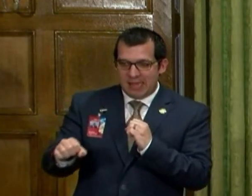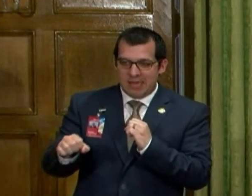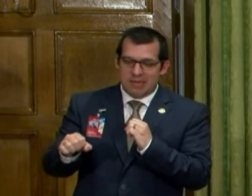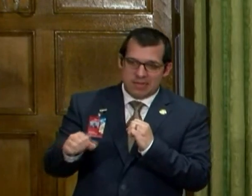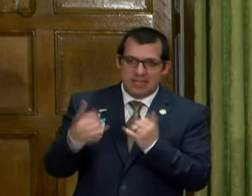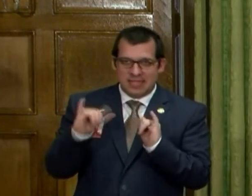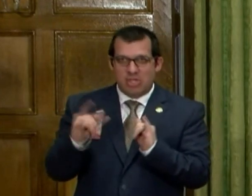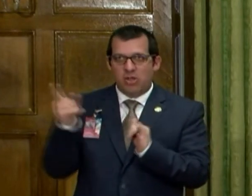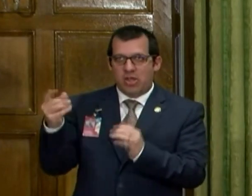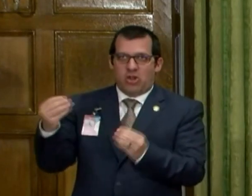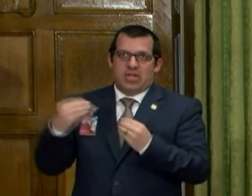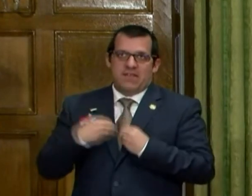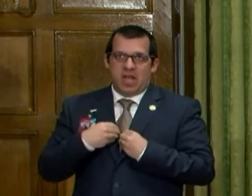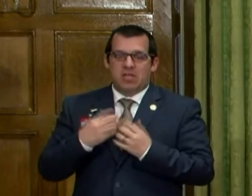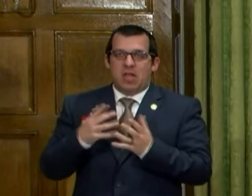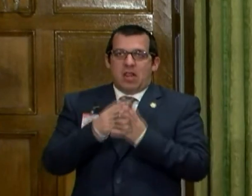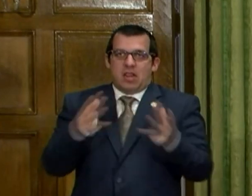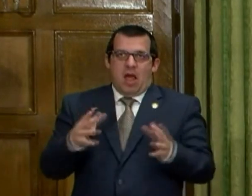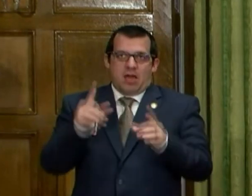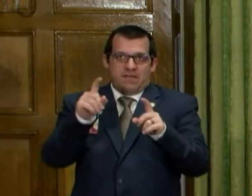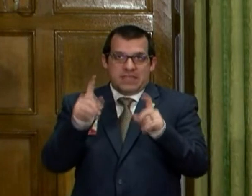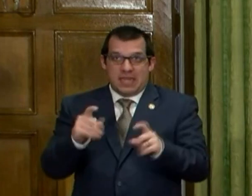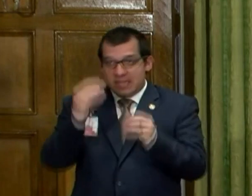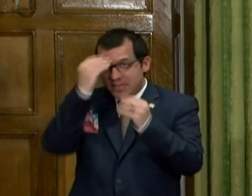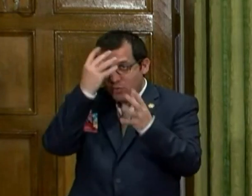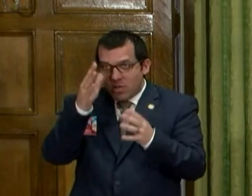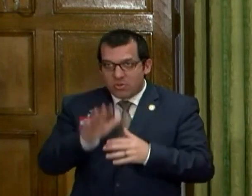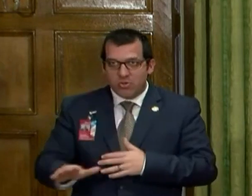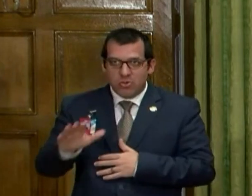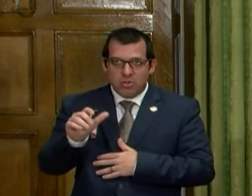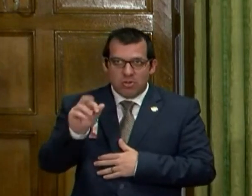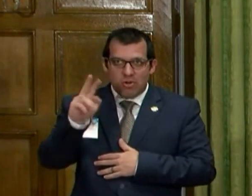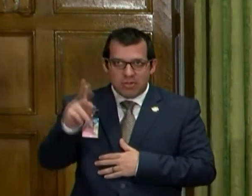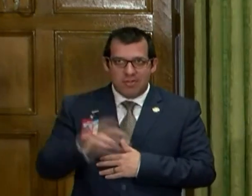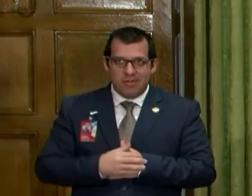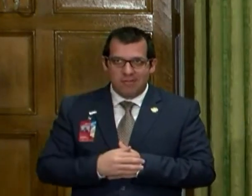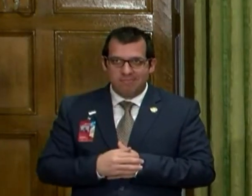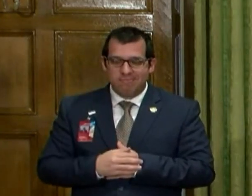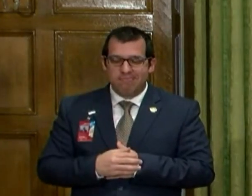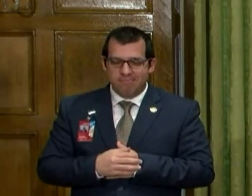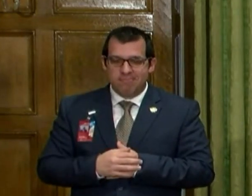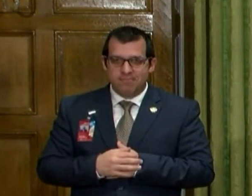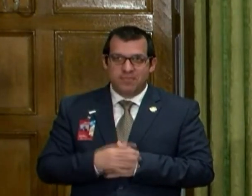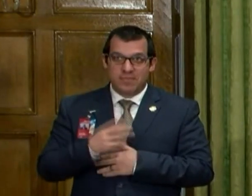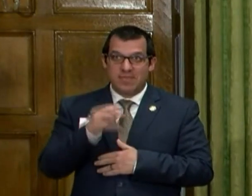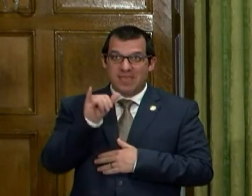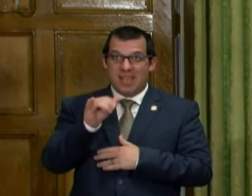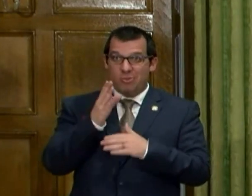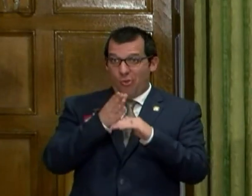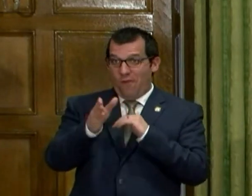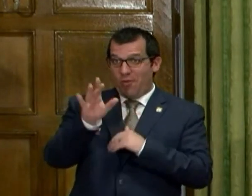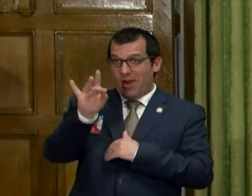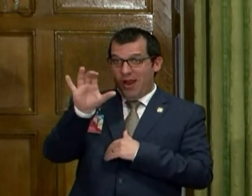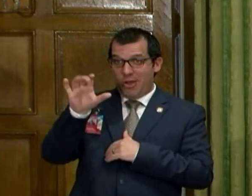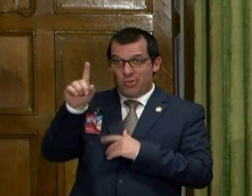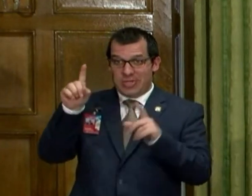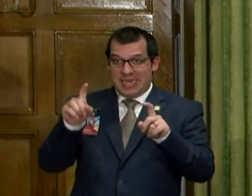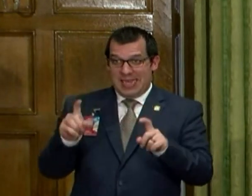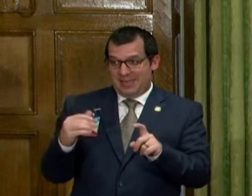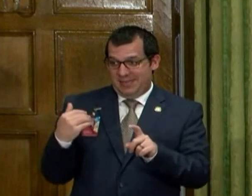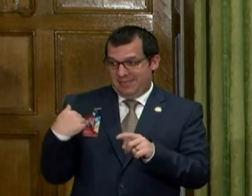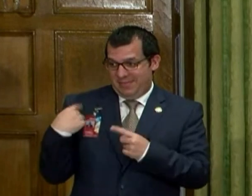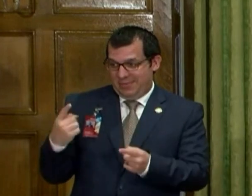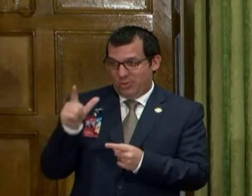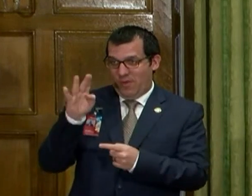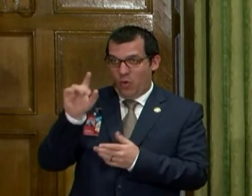they're giving us a bulk of the testing information across Arkansas. So as you can see, that's over 800 tests in the last